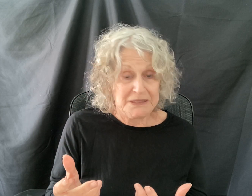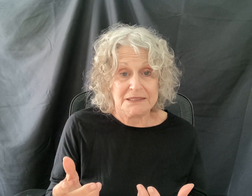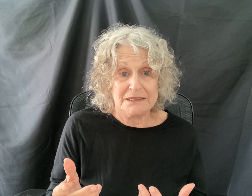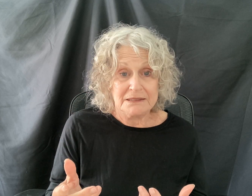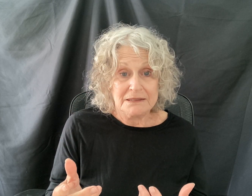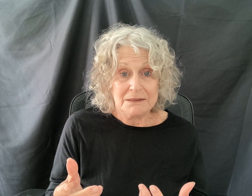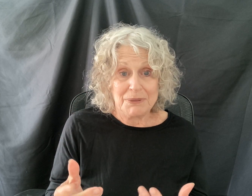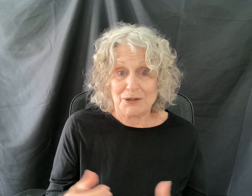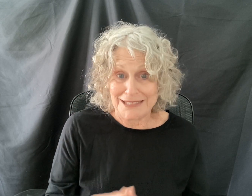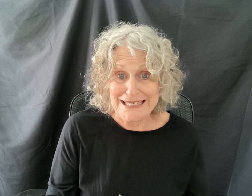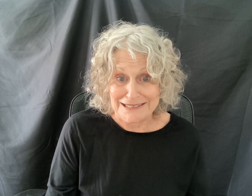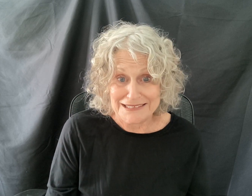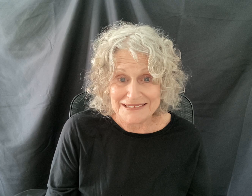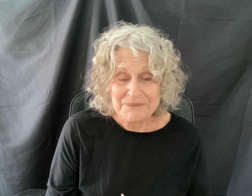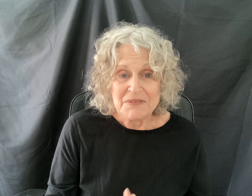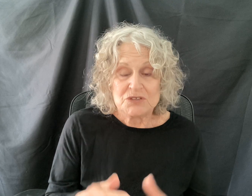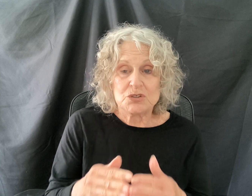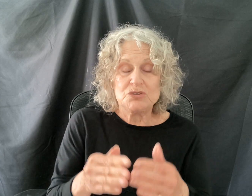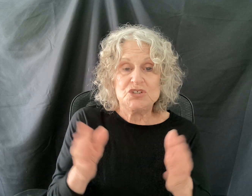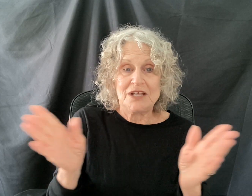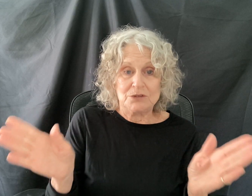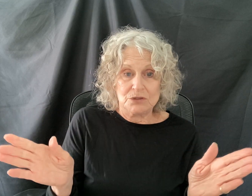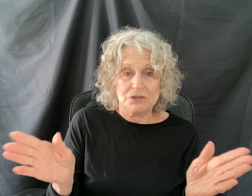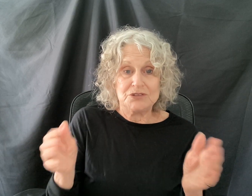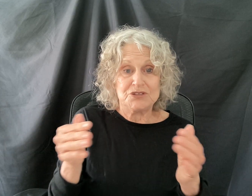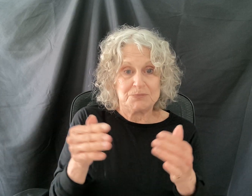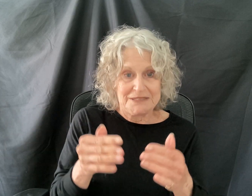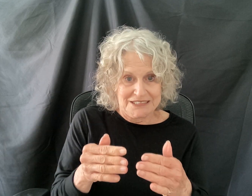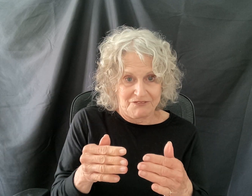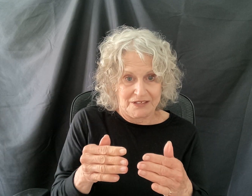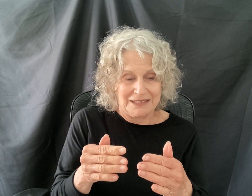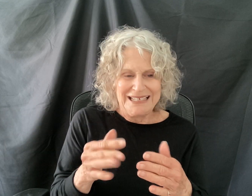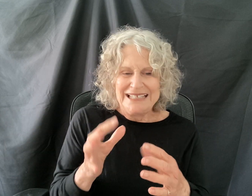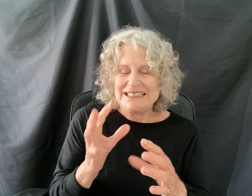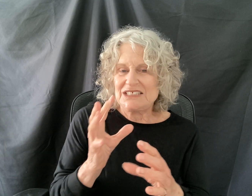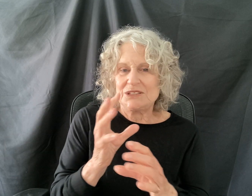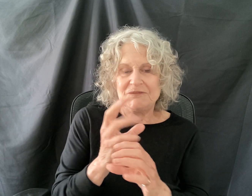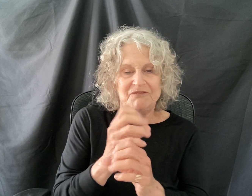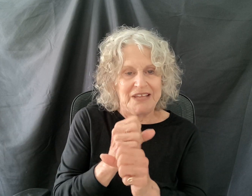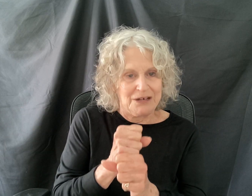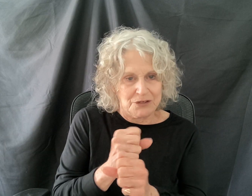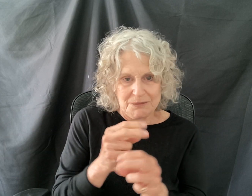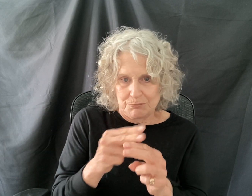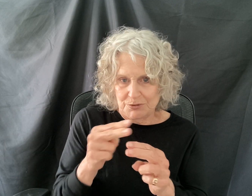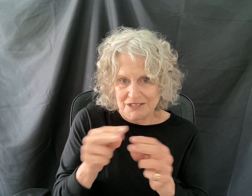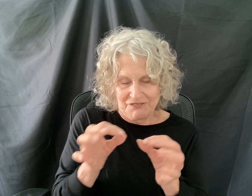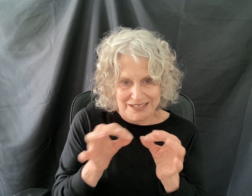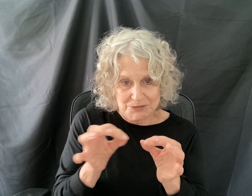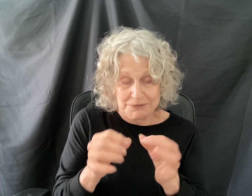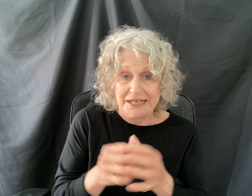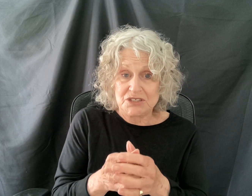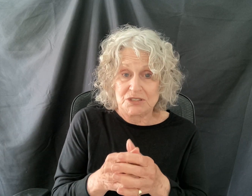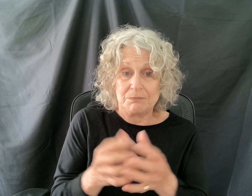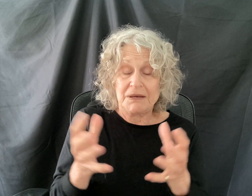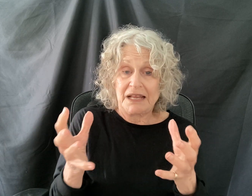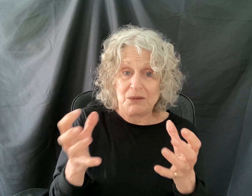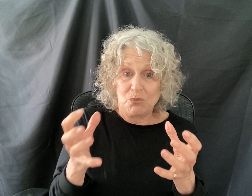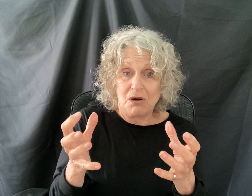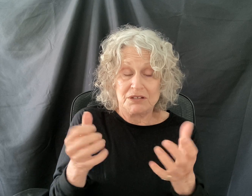been parakeet. So general to specific. This is very brief explanation, but I want